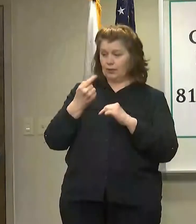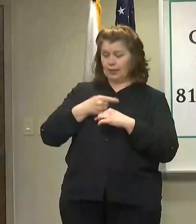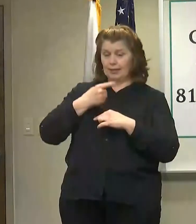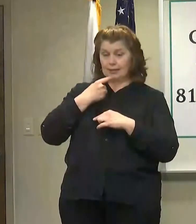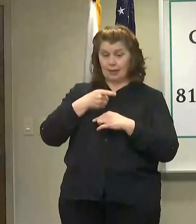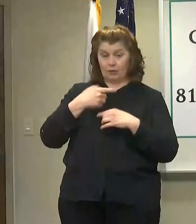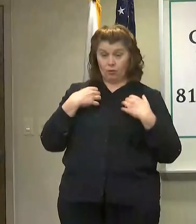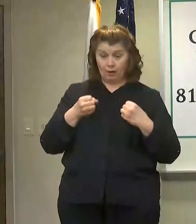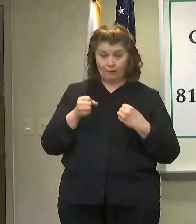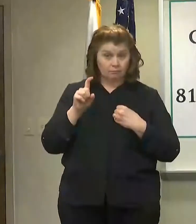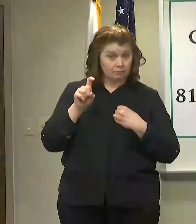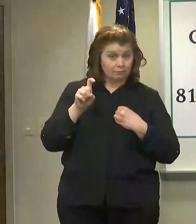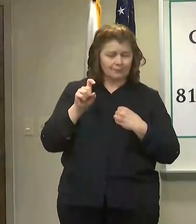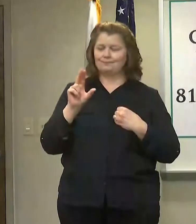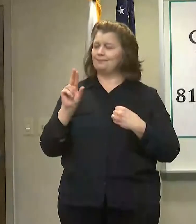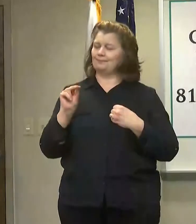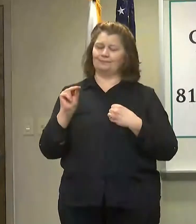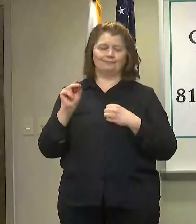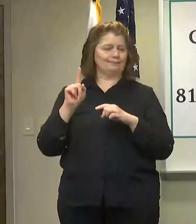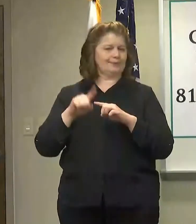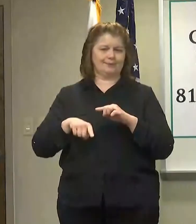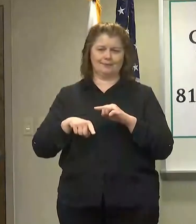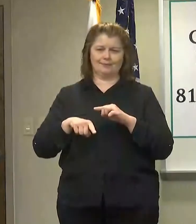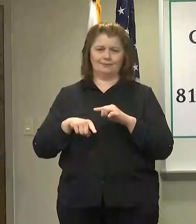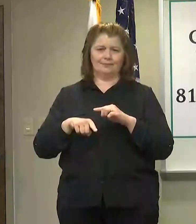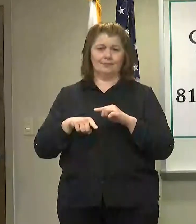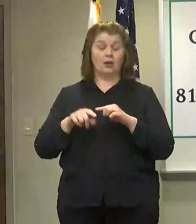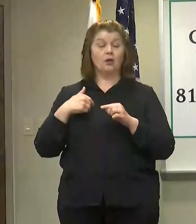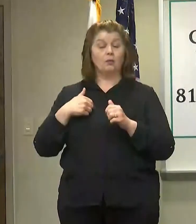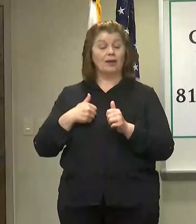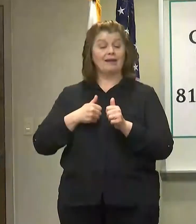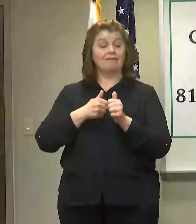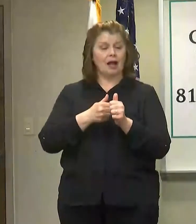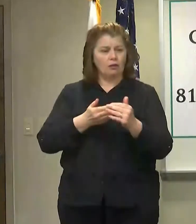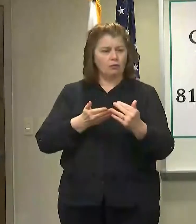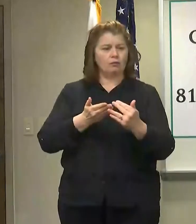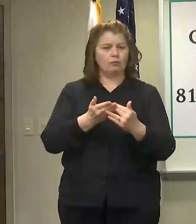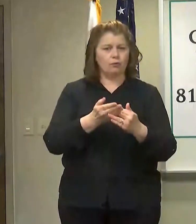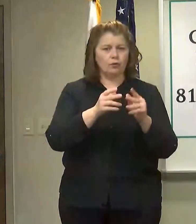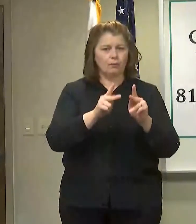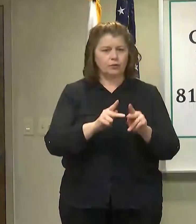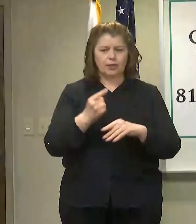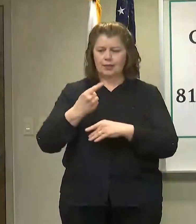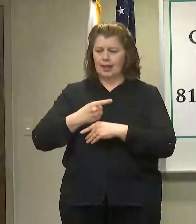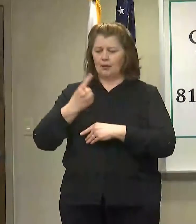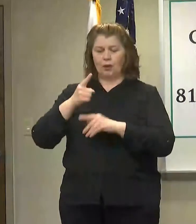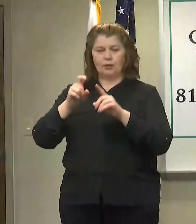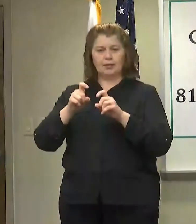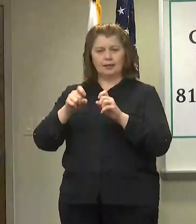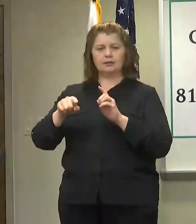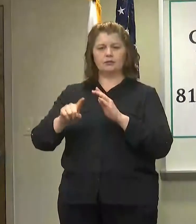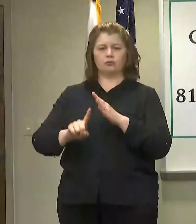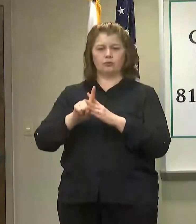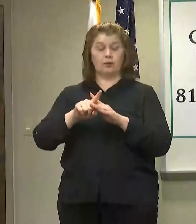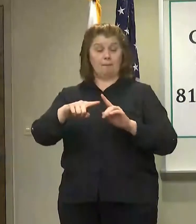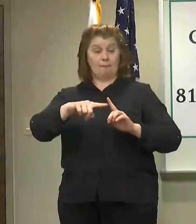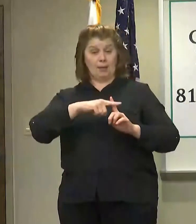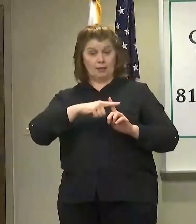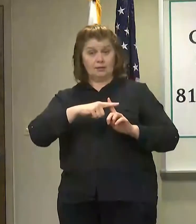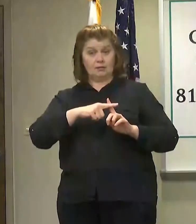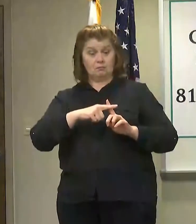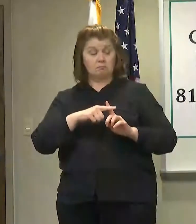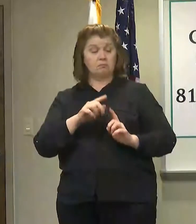recovered? And the answer is no. We actually follow those through. Person day 1 that their test comes back positive may